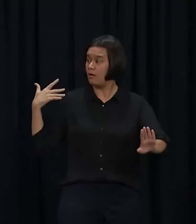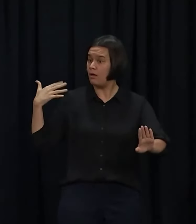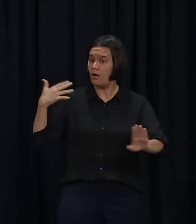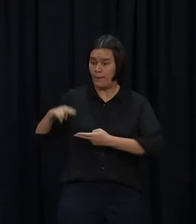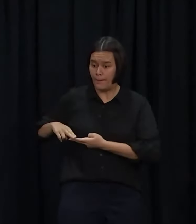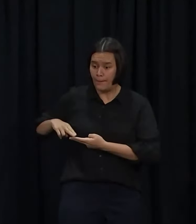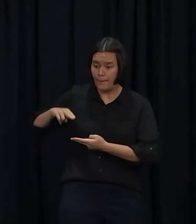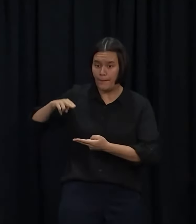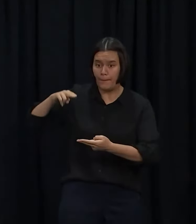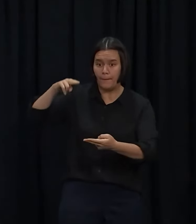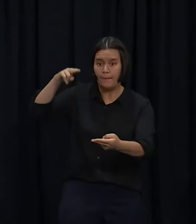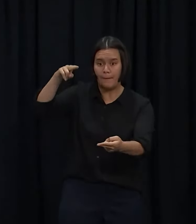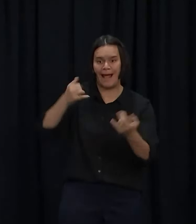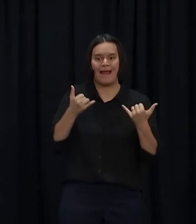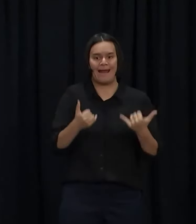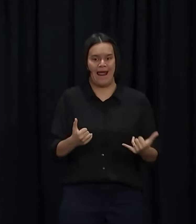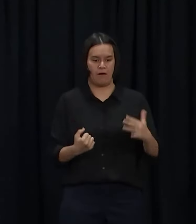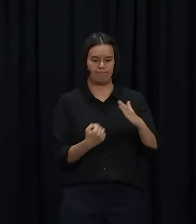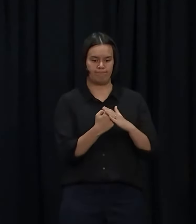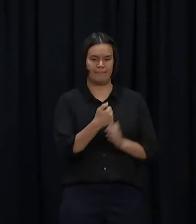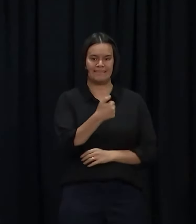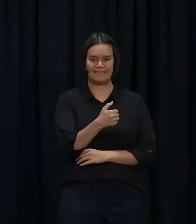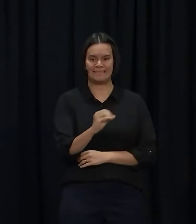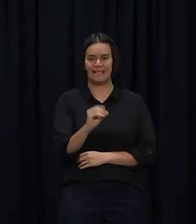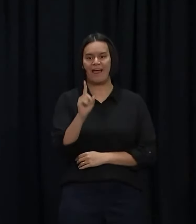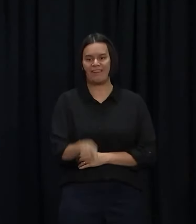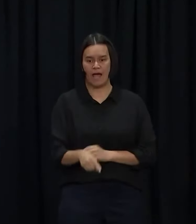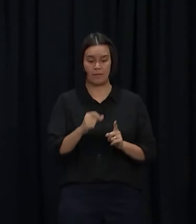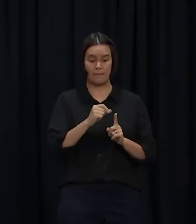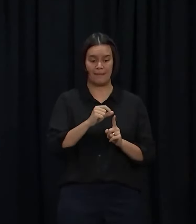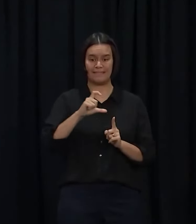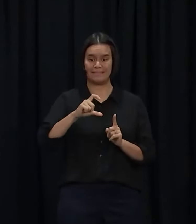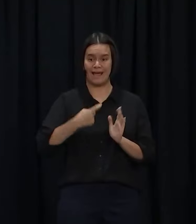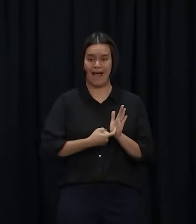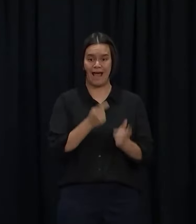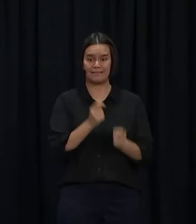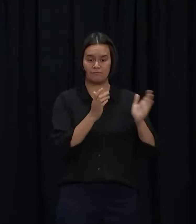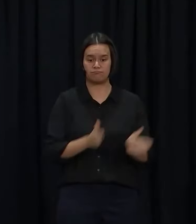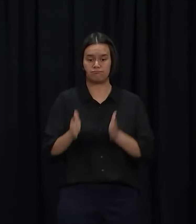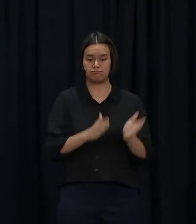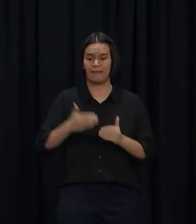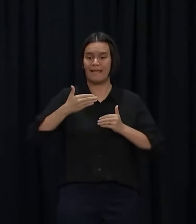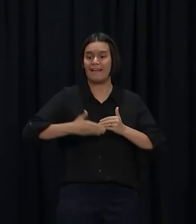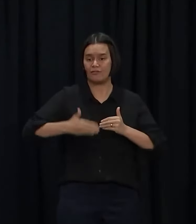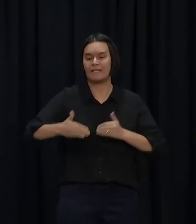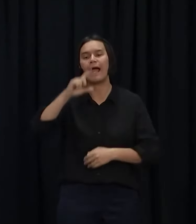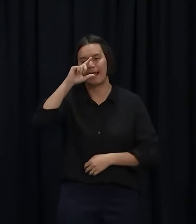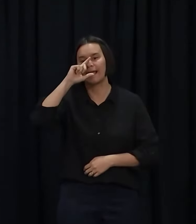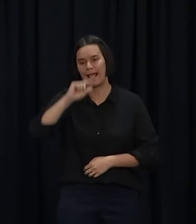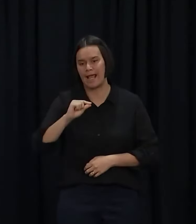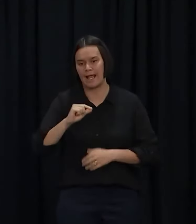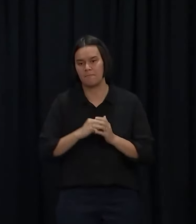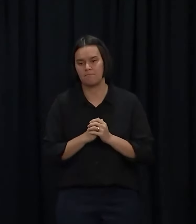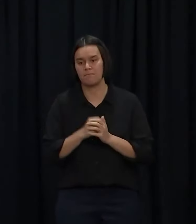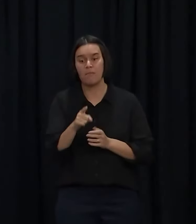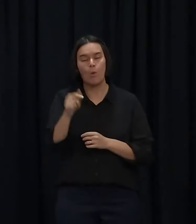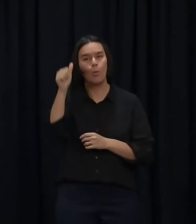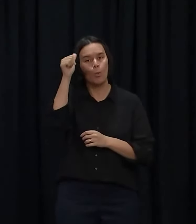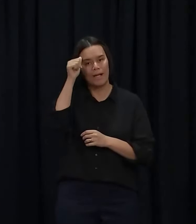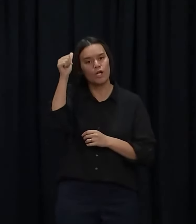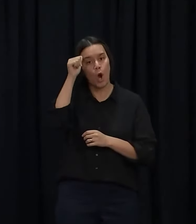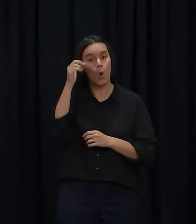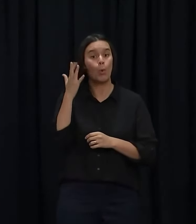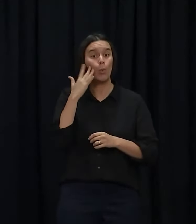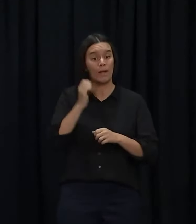most accurate test possible as widely as possible. Masks research But just we know practically